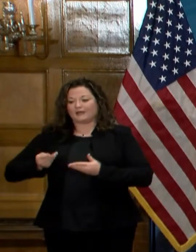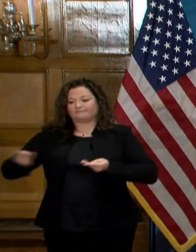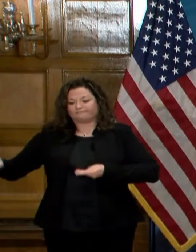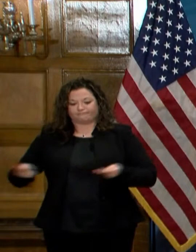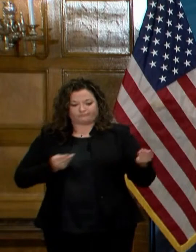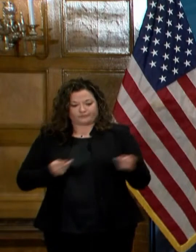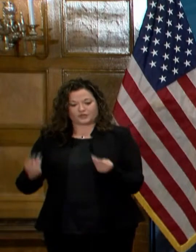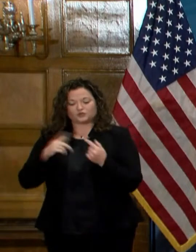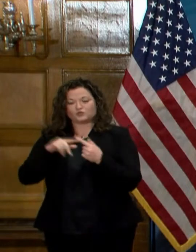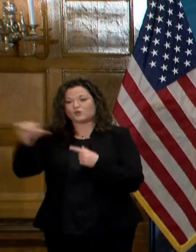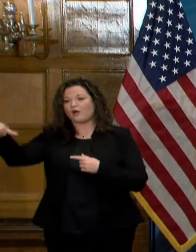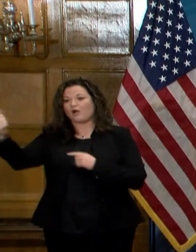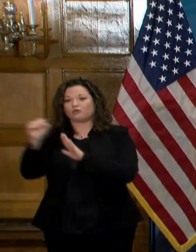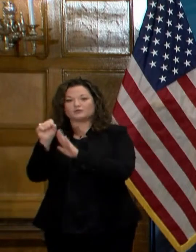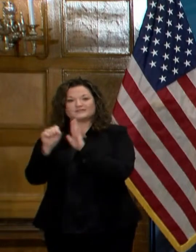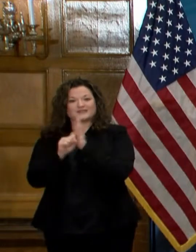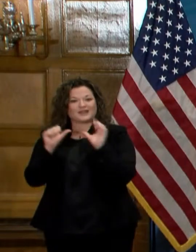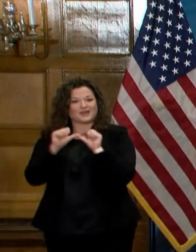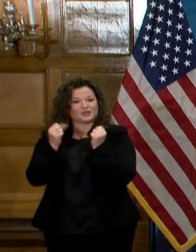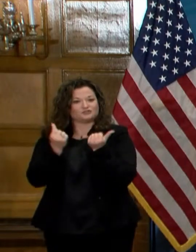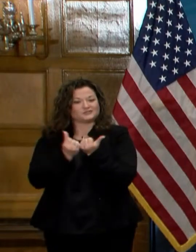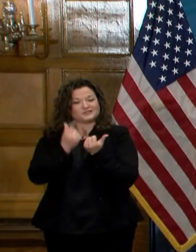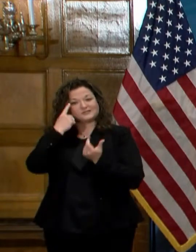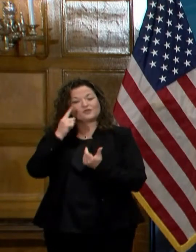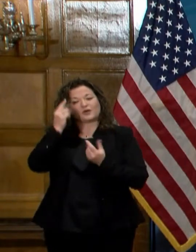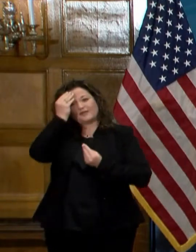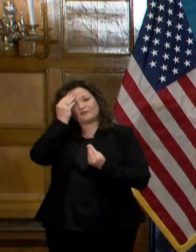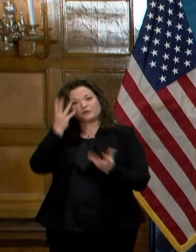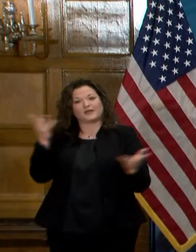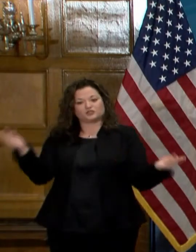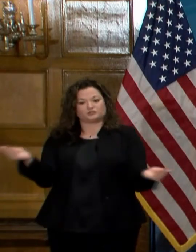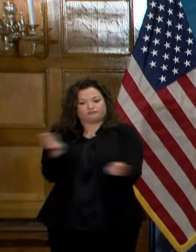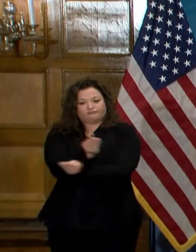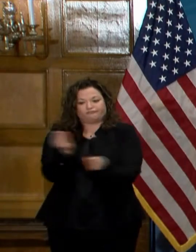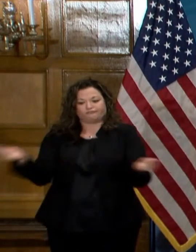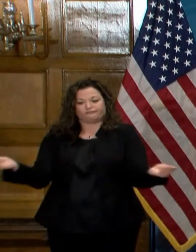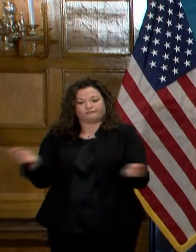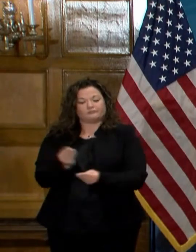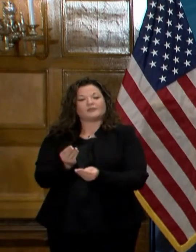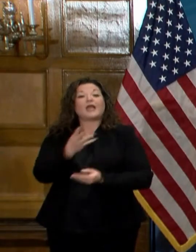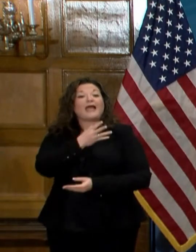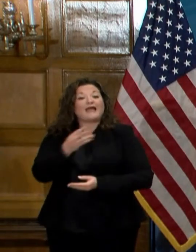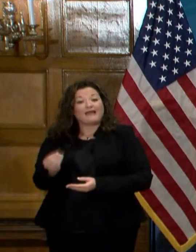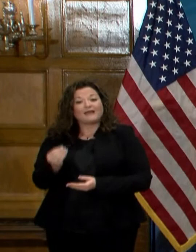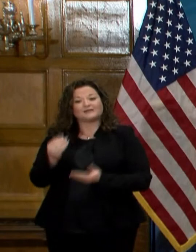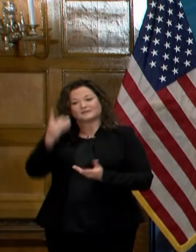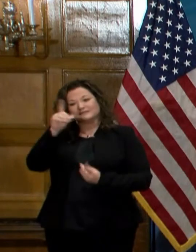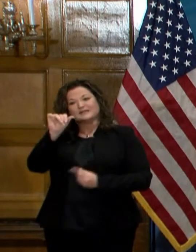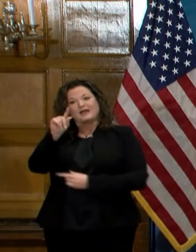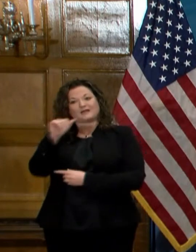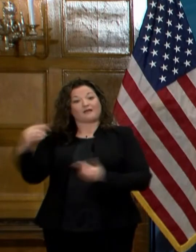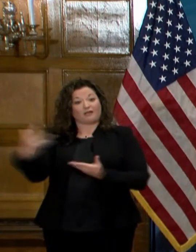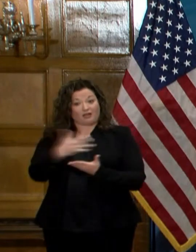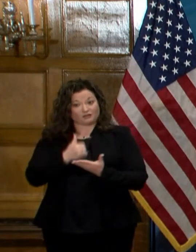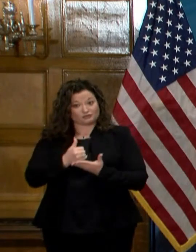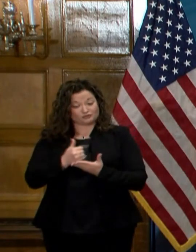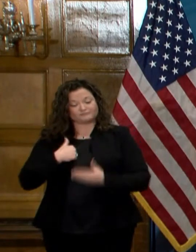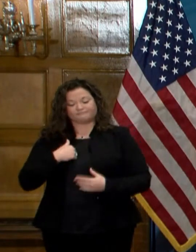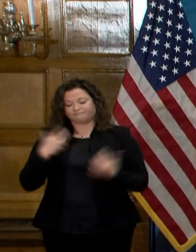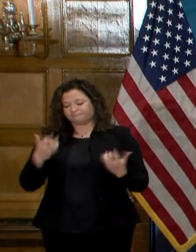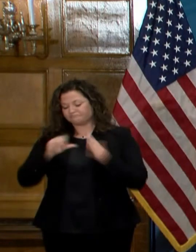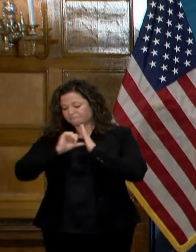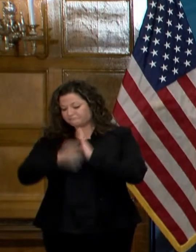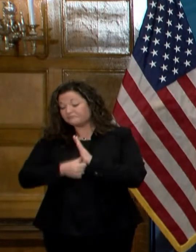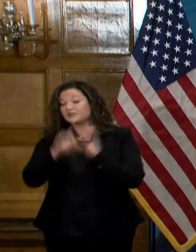state agencies to assist with the information sharing and data collection. Let me emphasize, the Department of